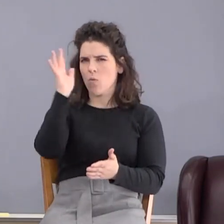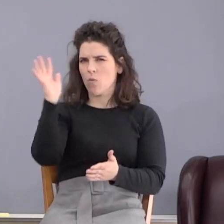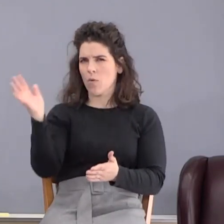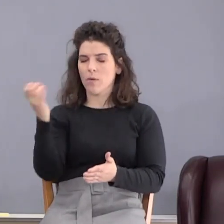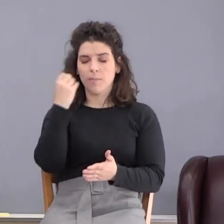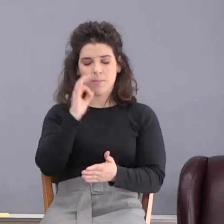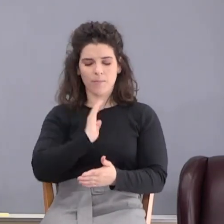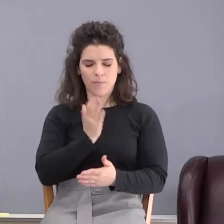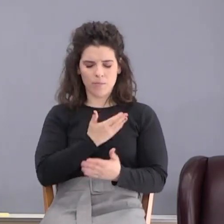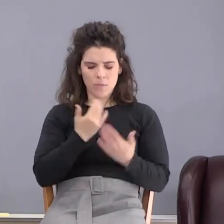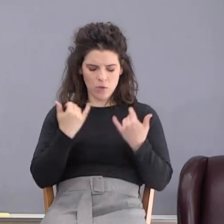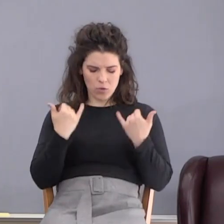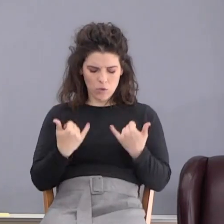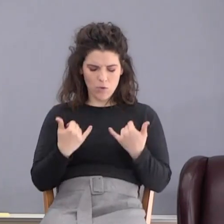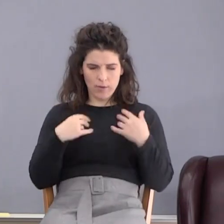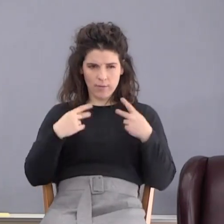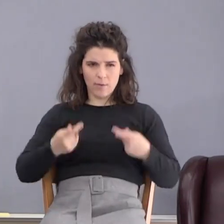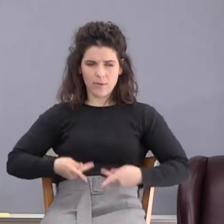our current physical body